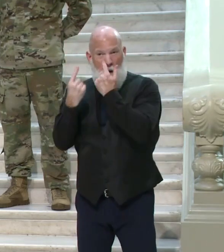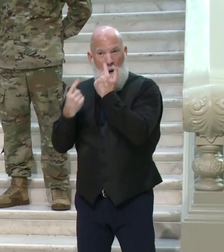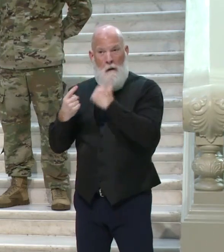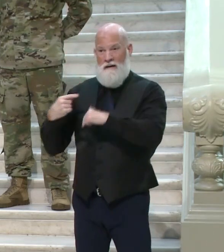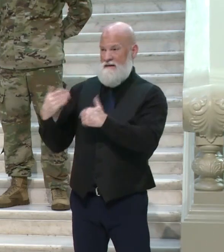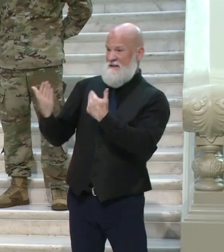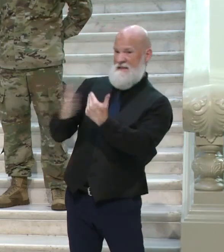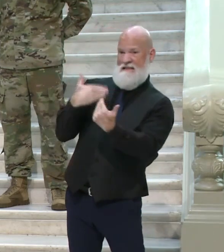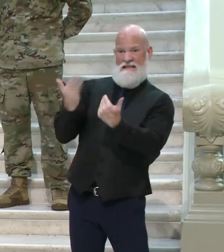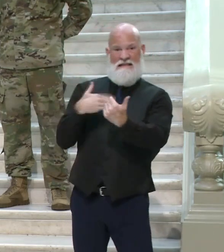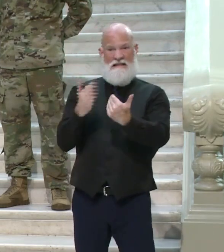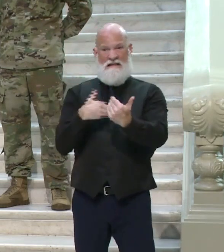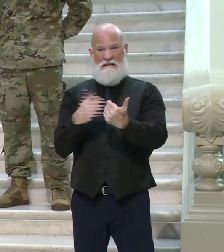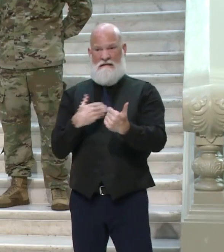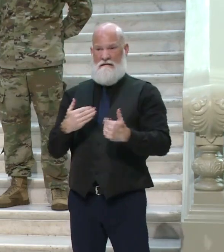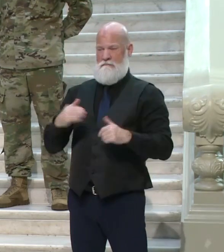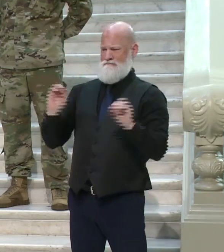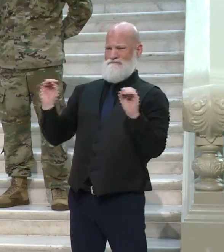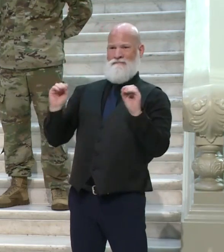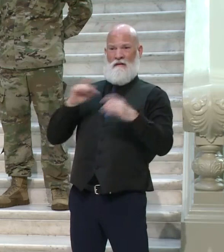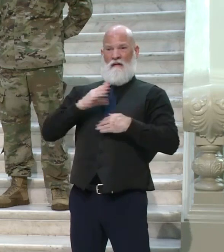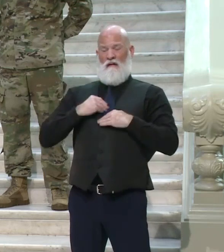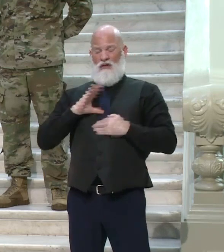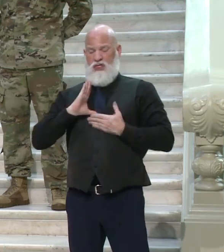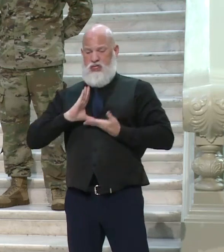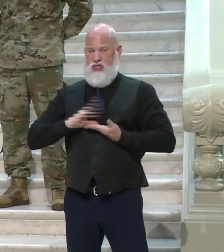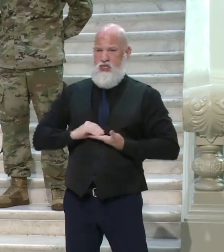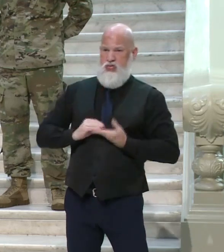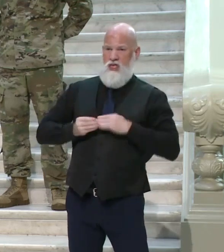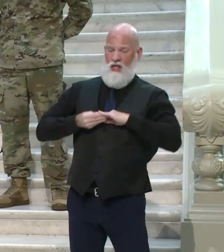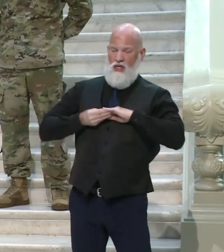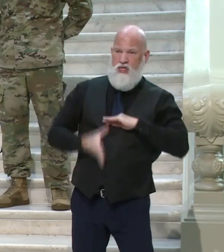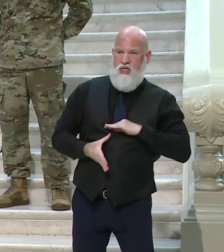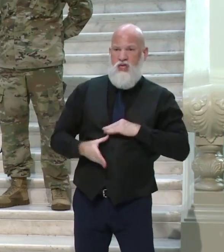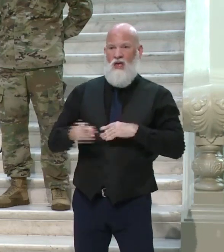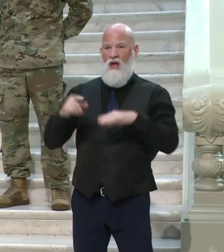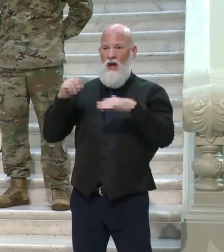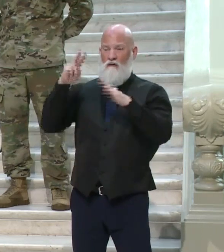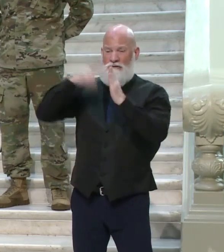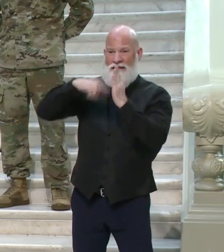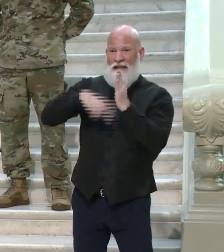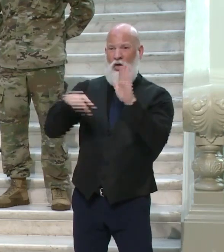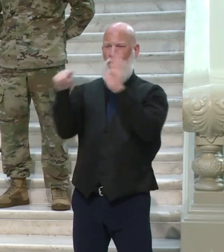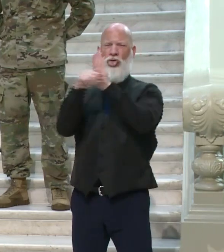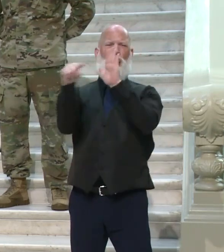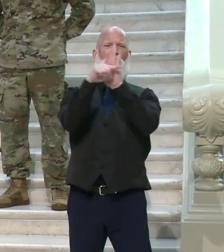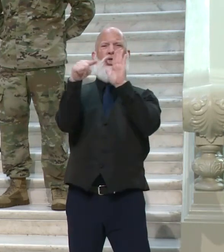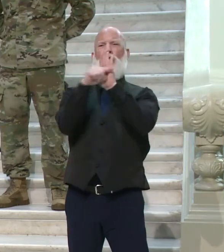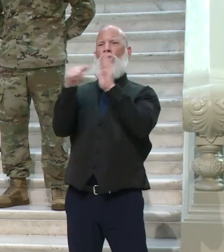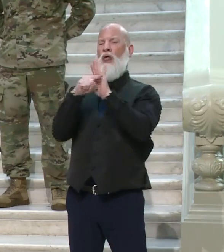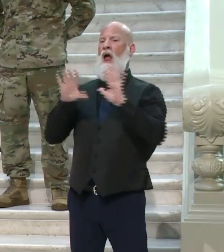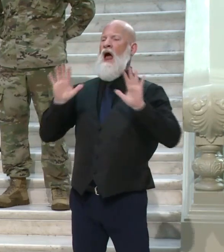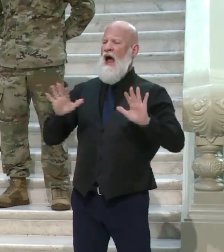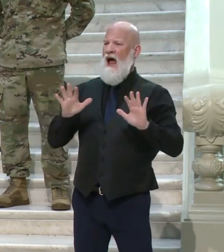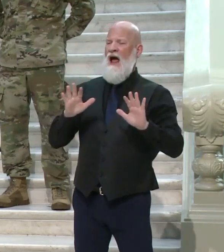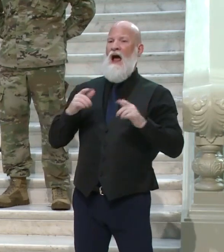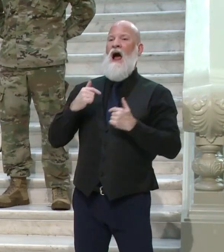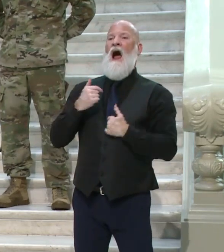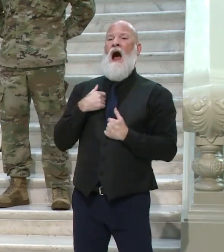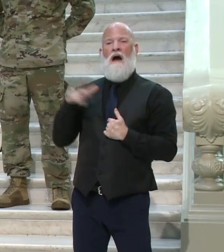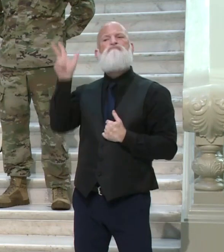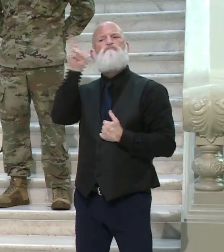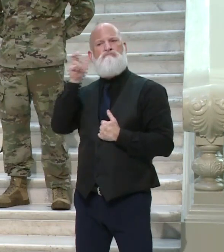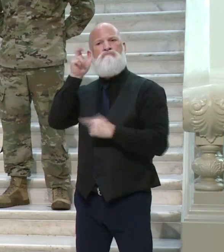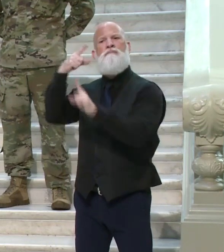of noise, I have found inspiration and encouragement from small business owners who are able to safely open their